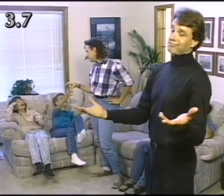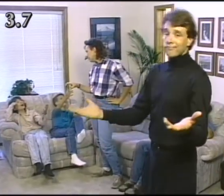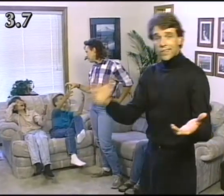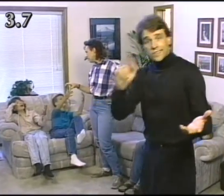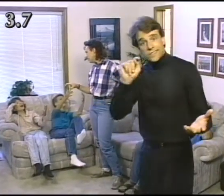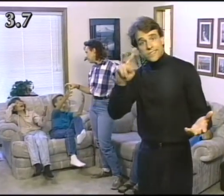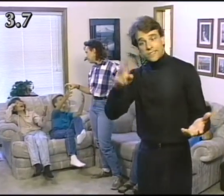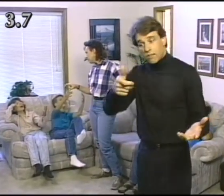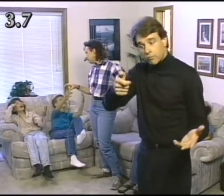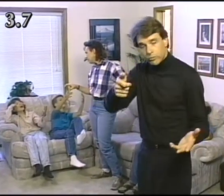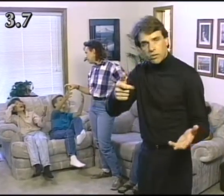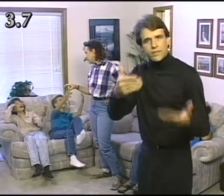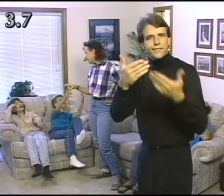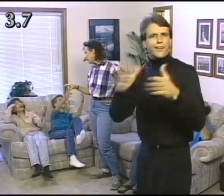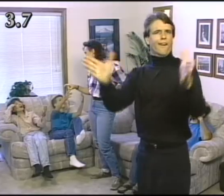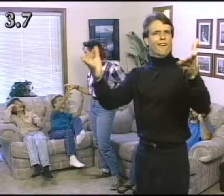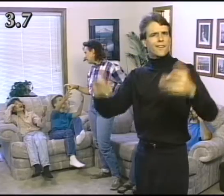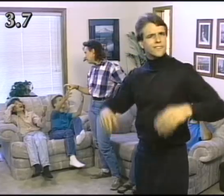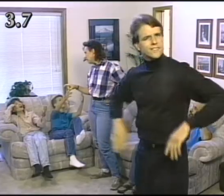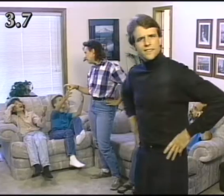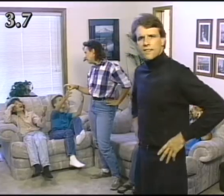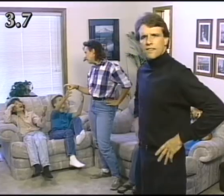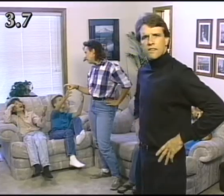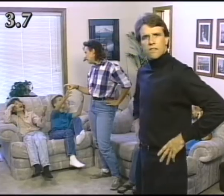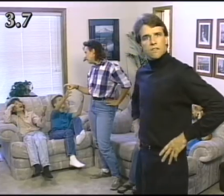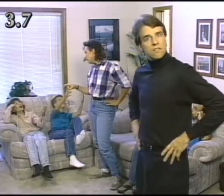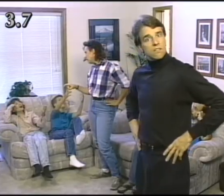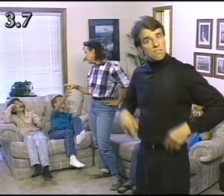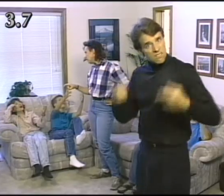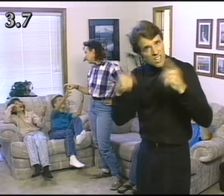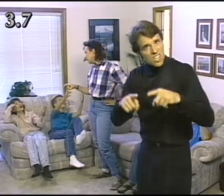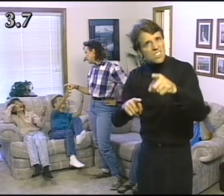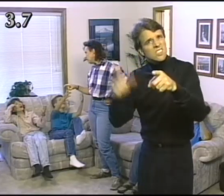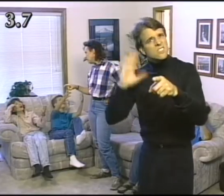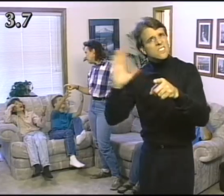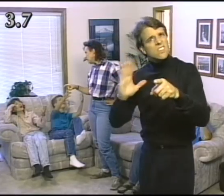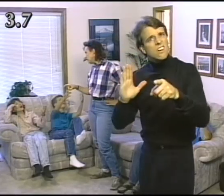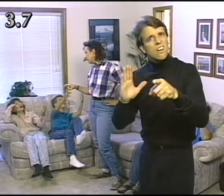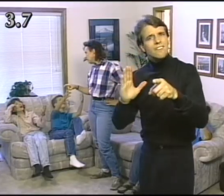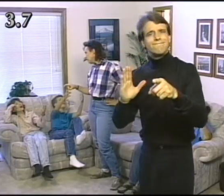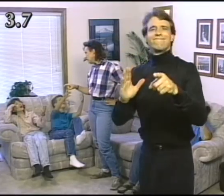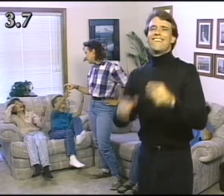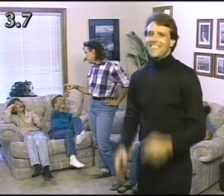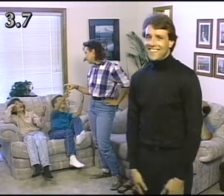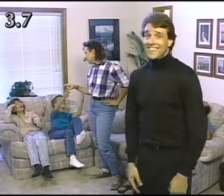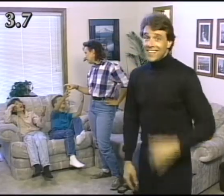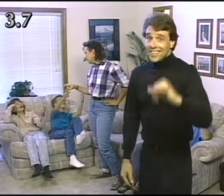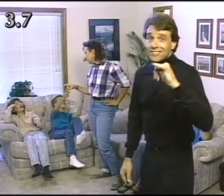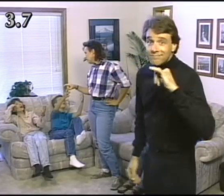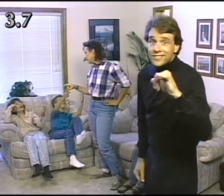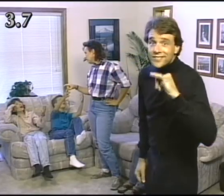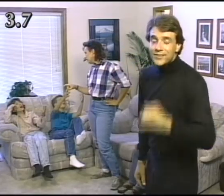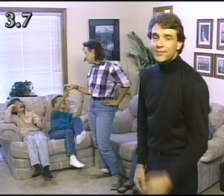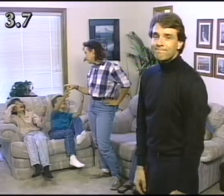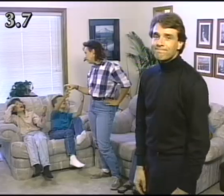Well, the TV remote control is lost. Has that ever happened to you? Yeah, me